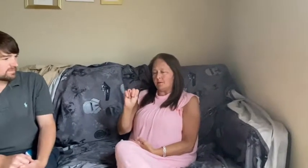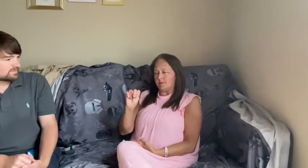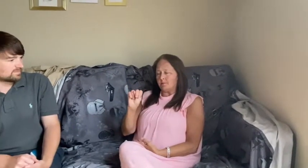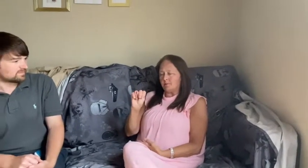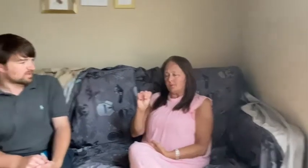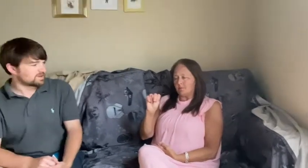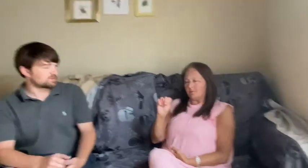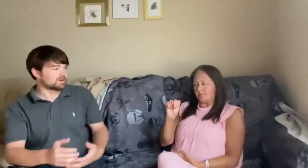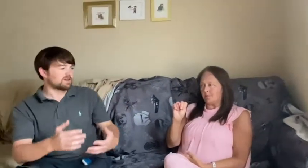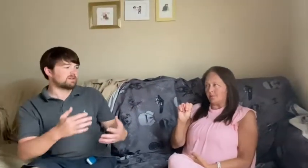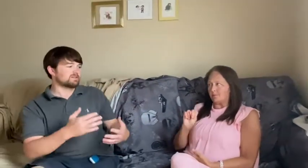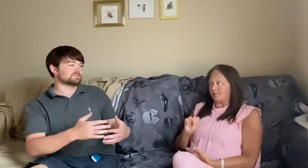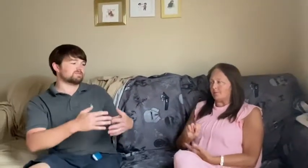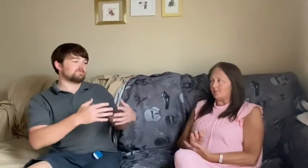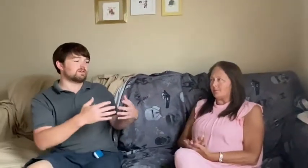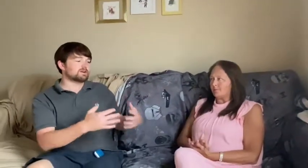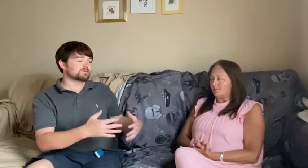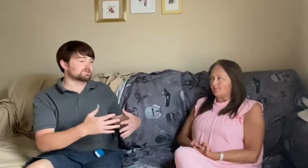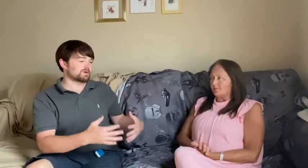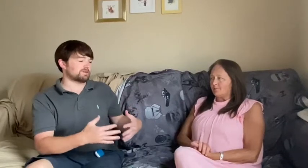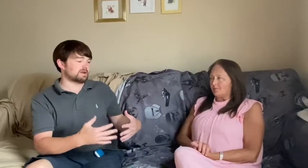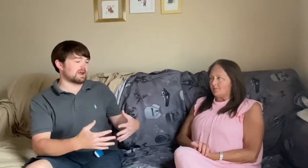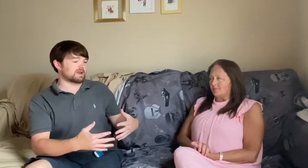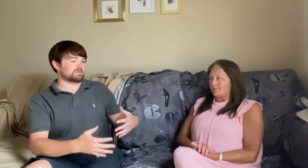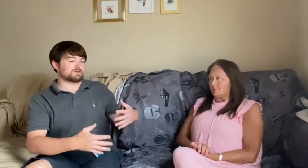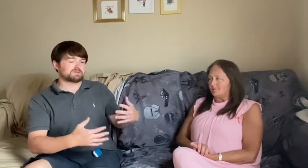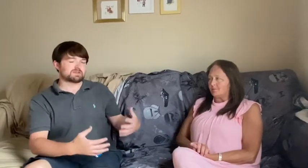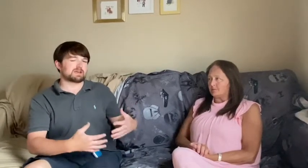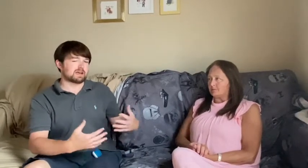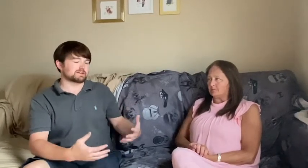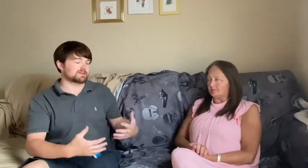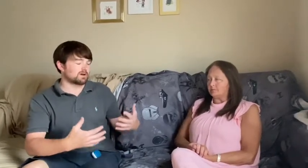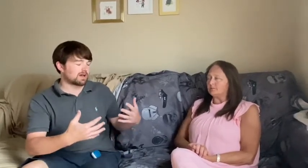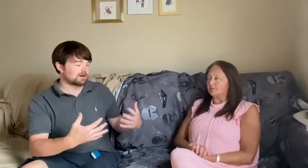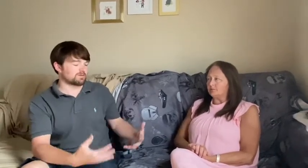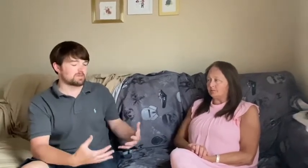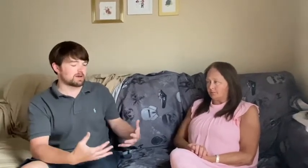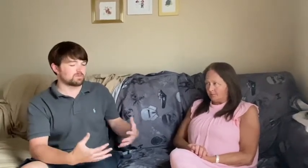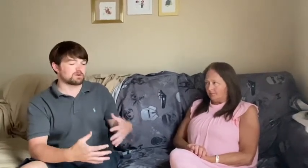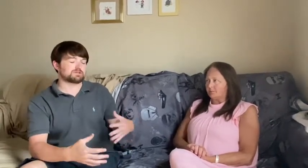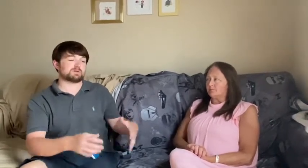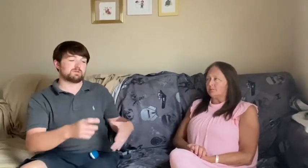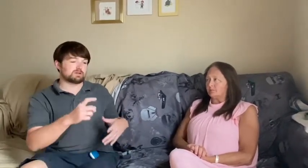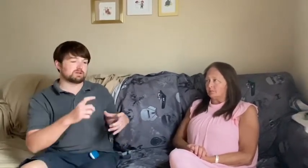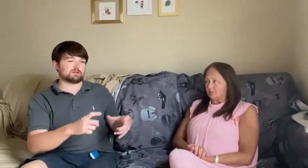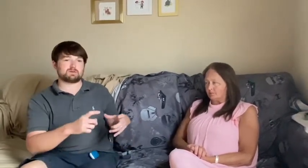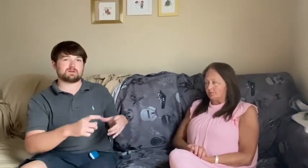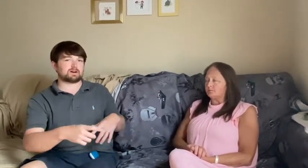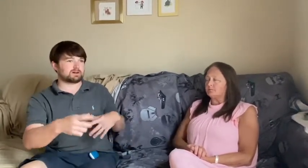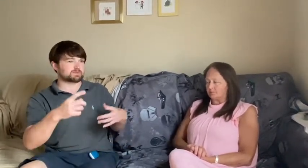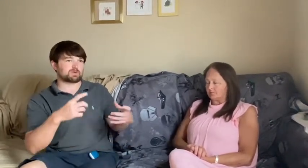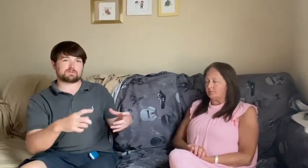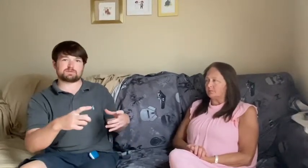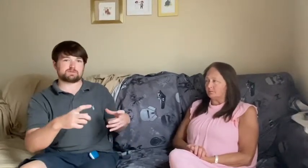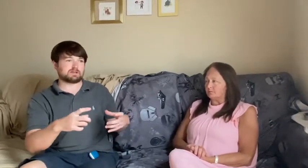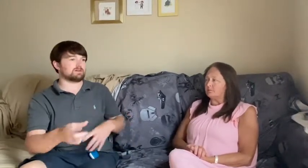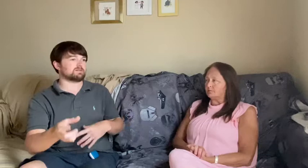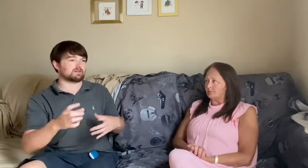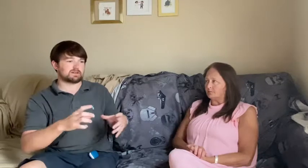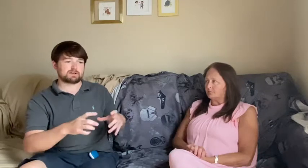R-O-B-I-N. So I noticed you finger spell the name using the ASL alphabet, which we will include as part of this video, a link to